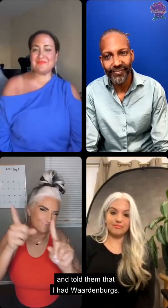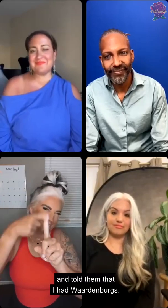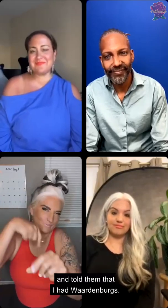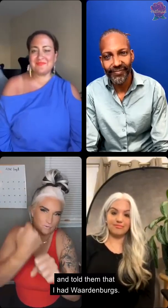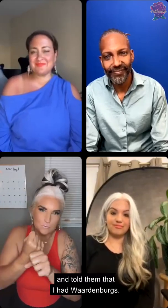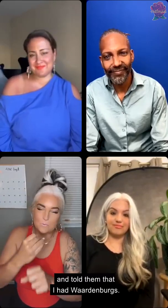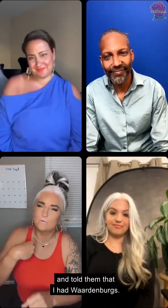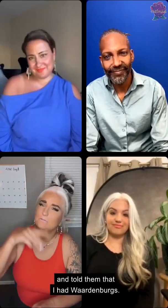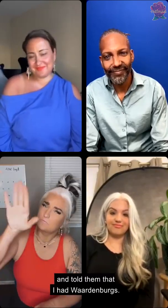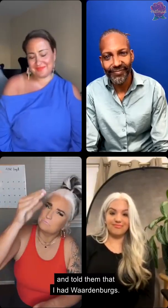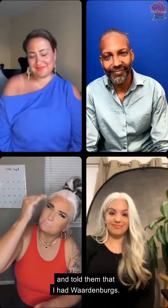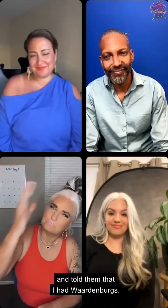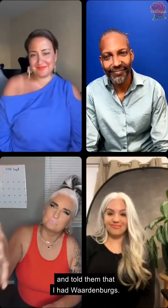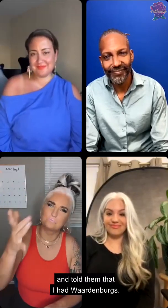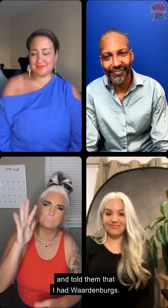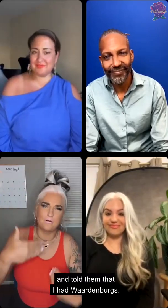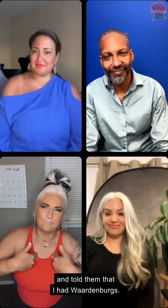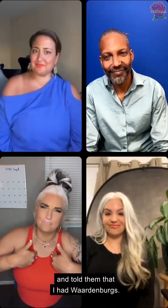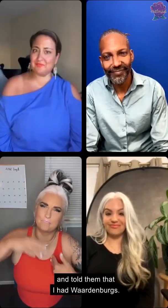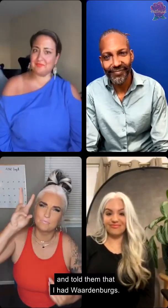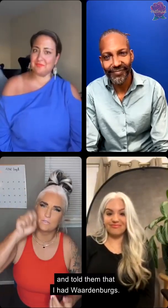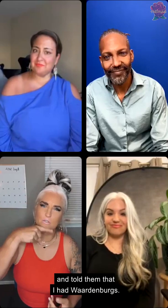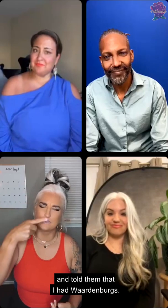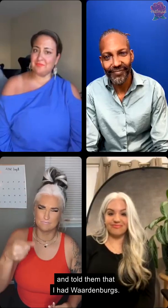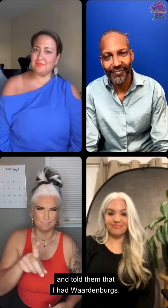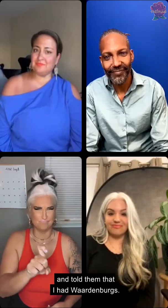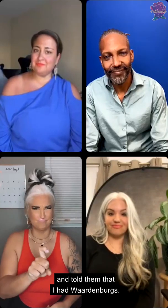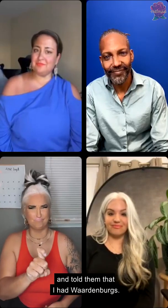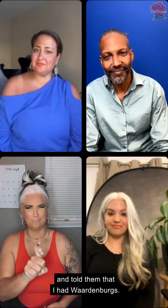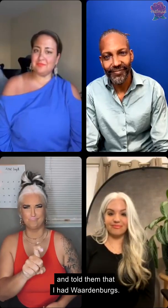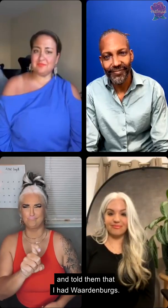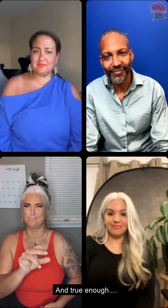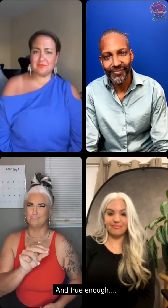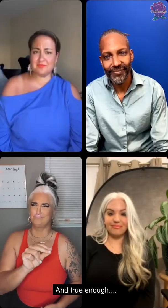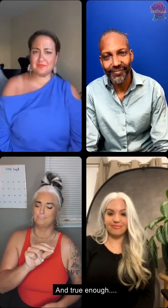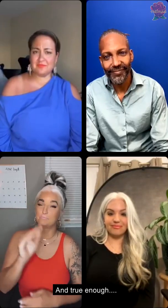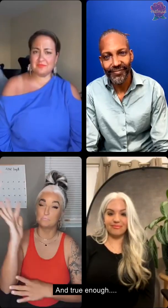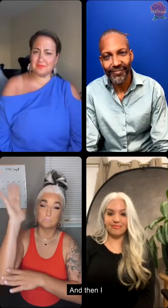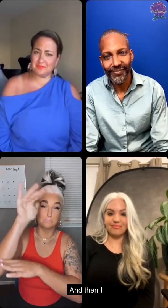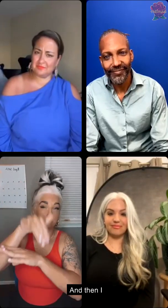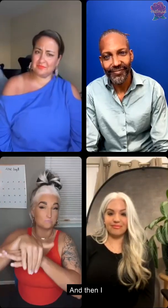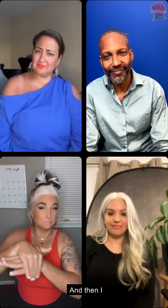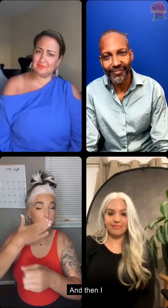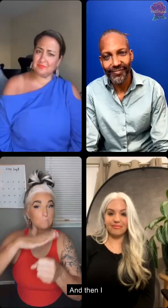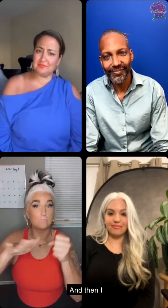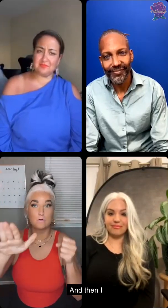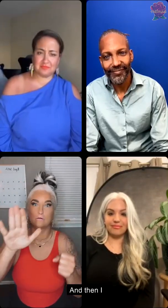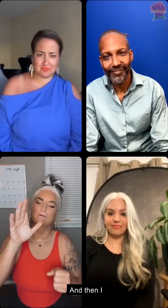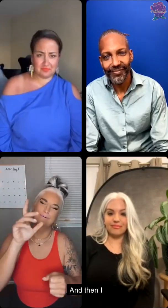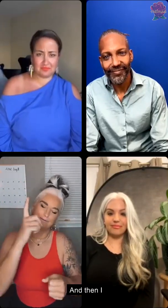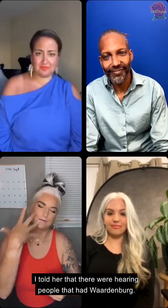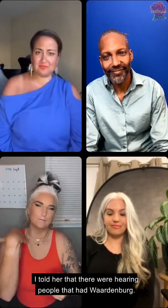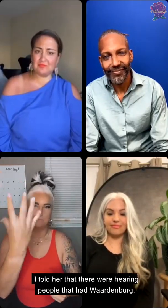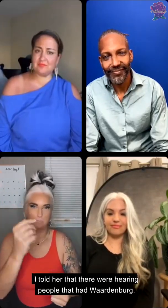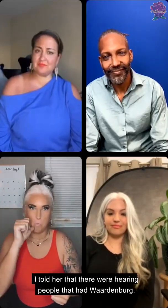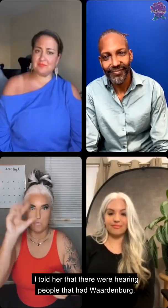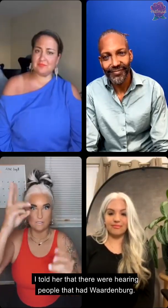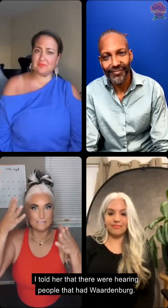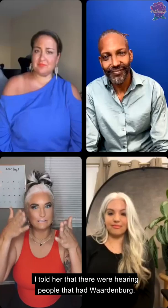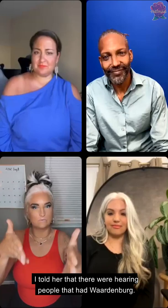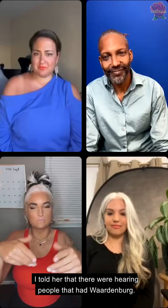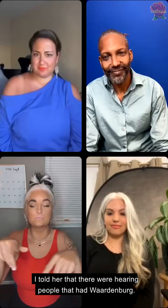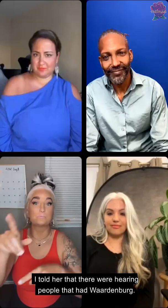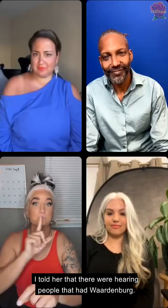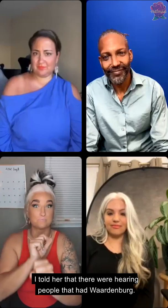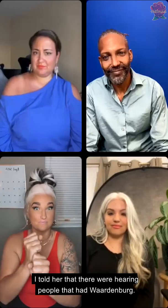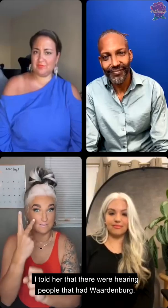I was telling my partner and told him that I had Wardenbergs, and good enough, I went to the bar, I went to 6th Street,